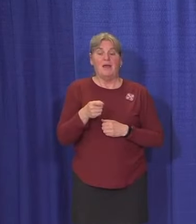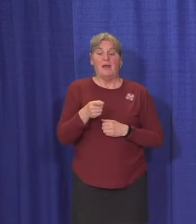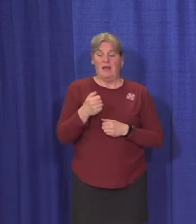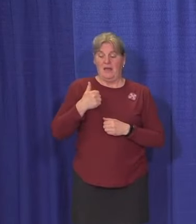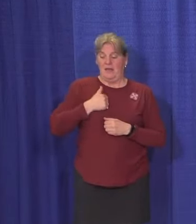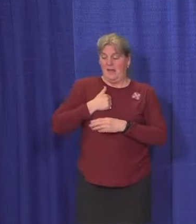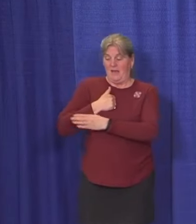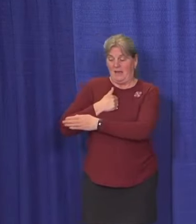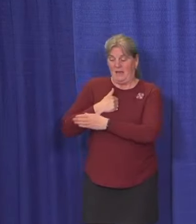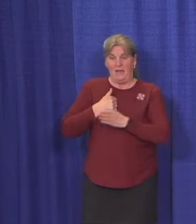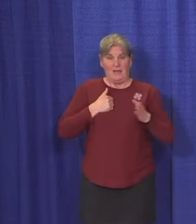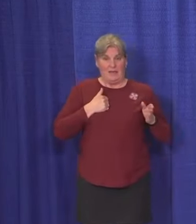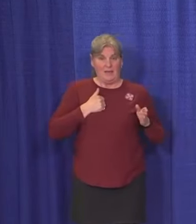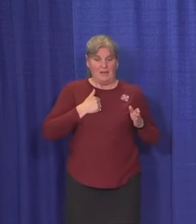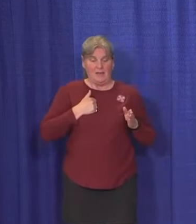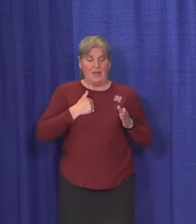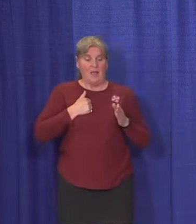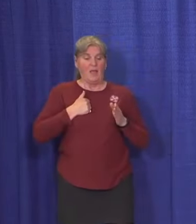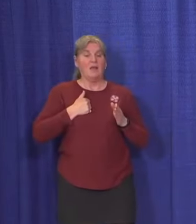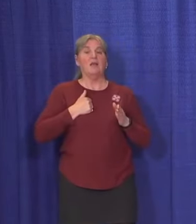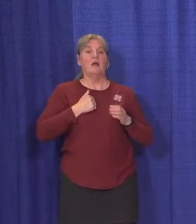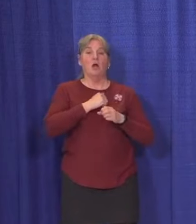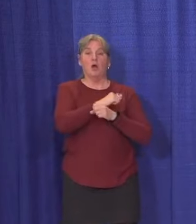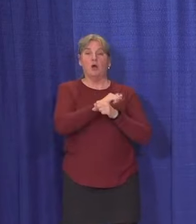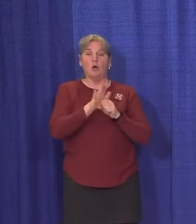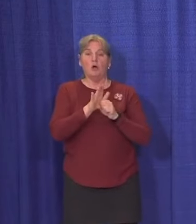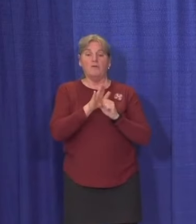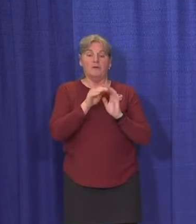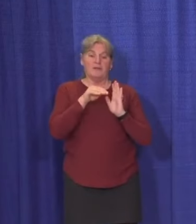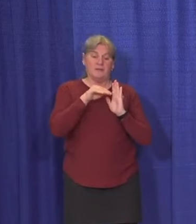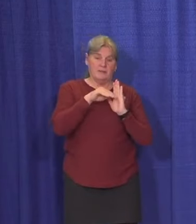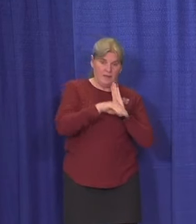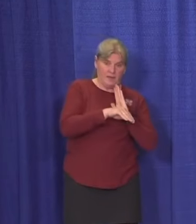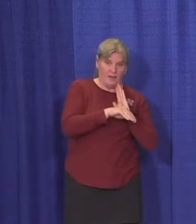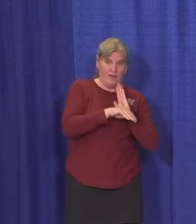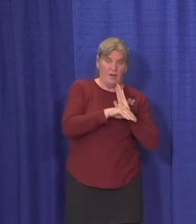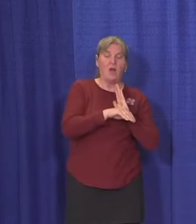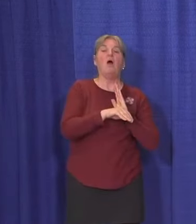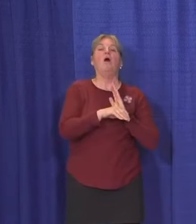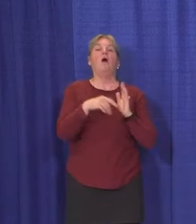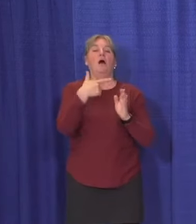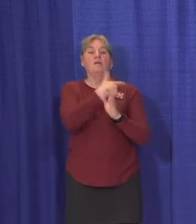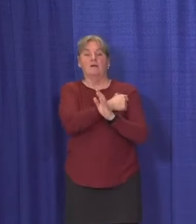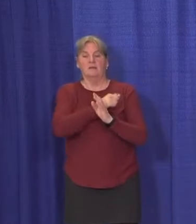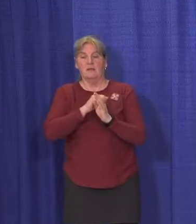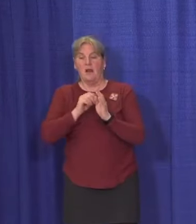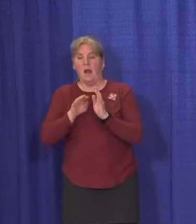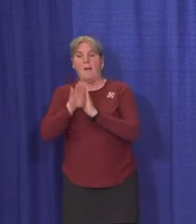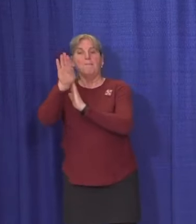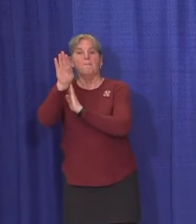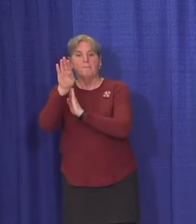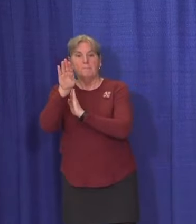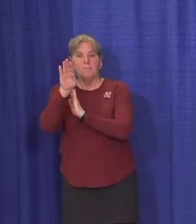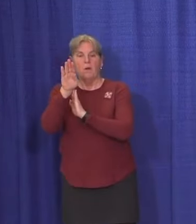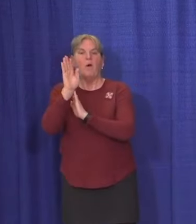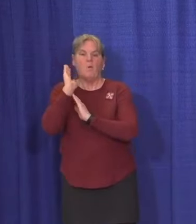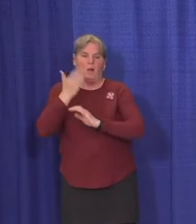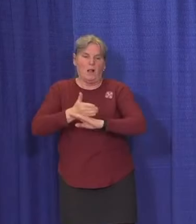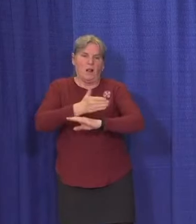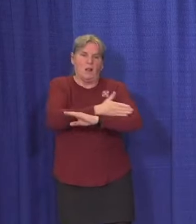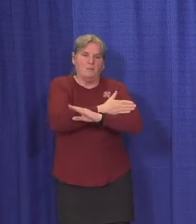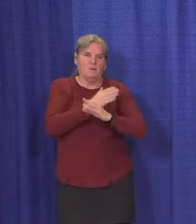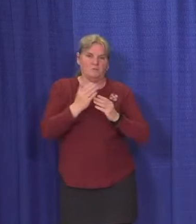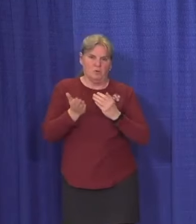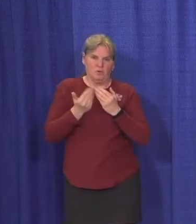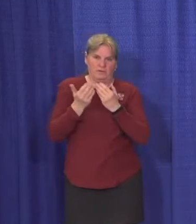Canada approaches stable COVID activity and higher vaccine uptake, life will get better. When